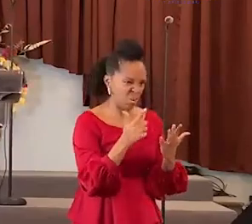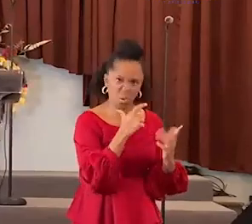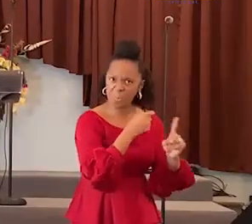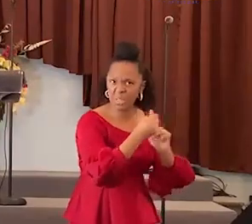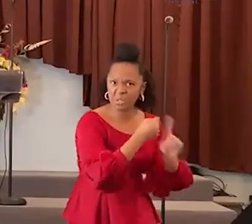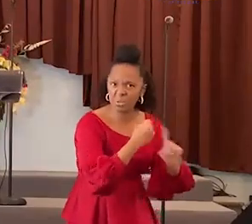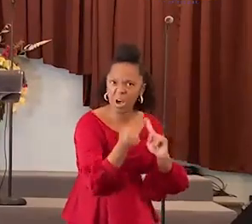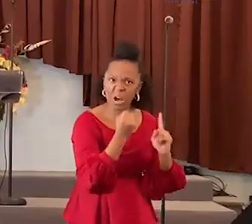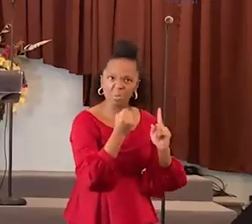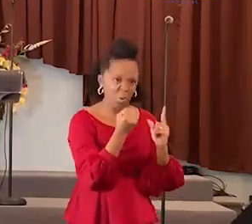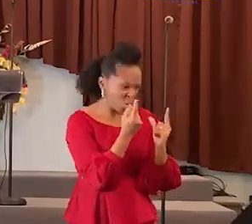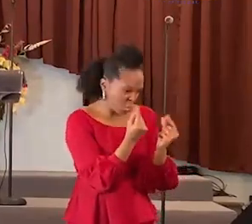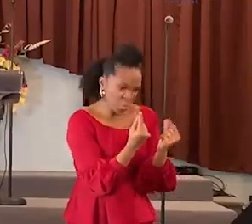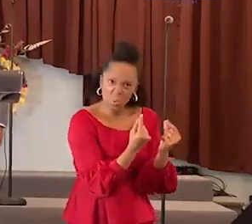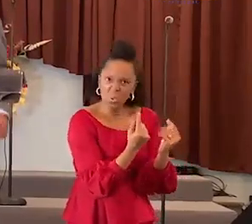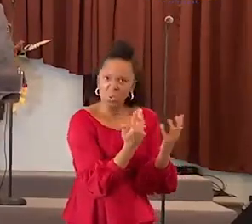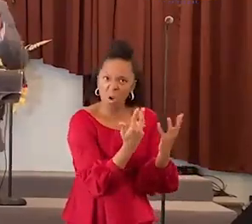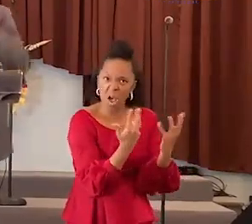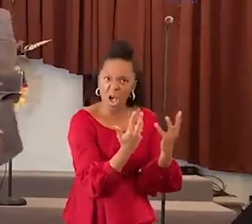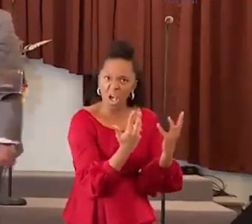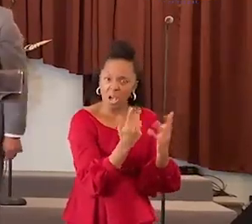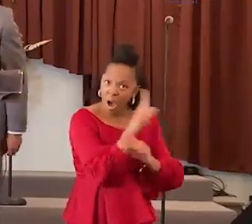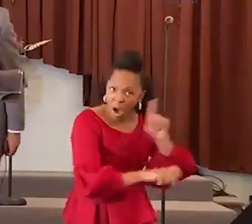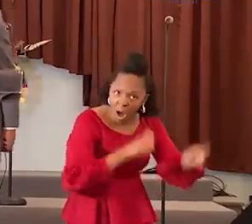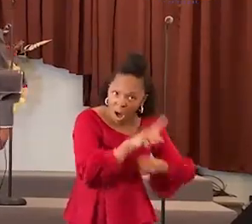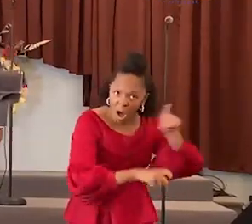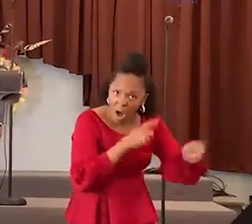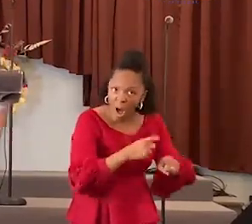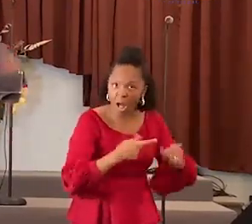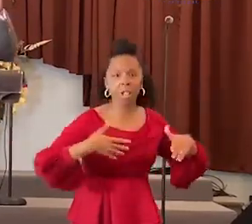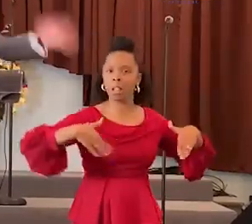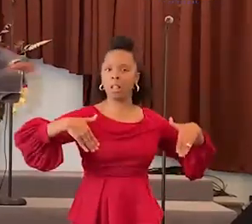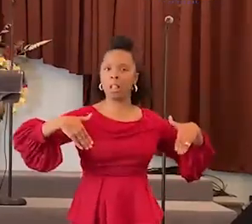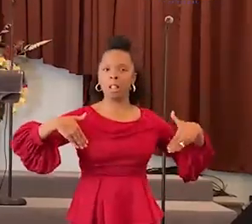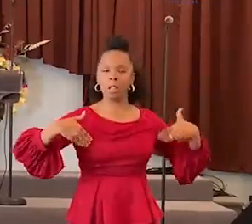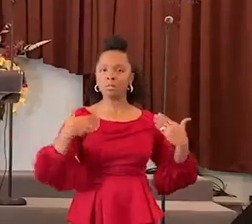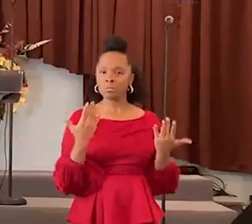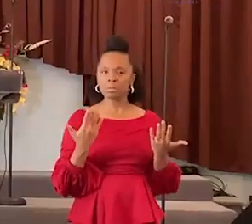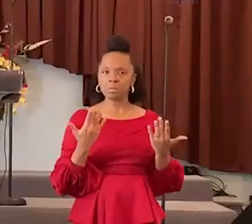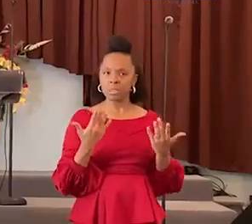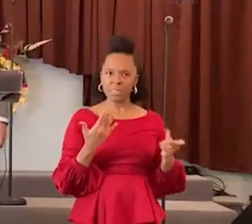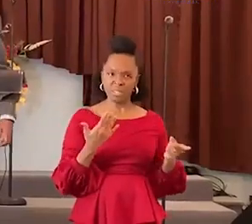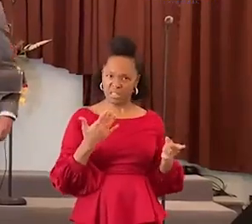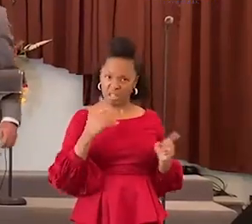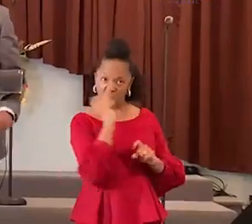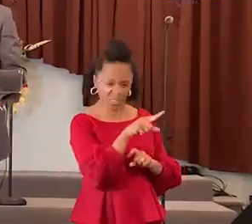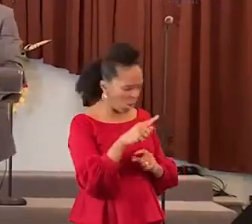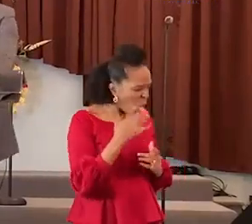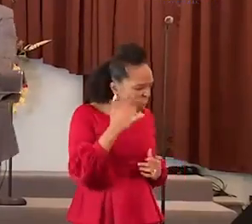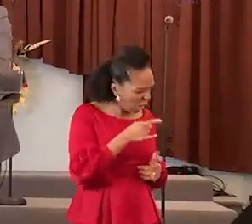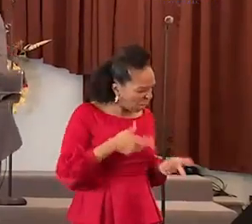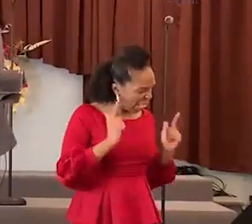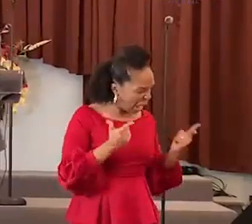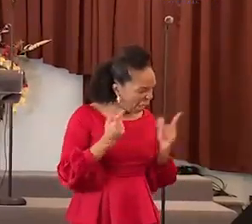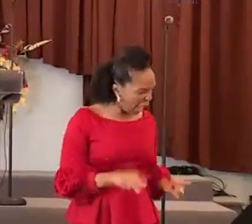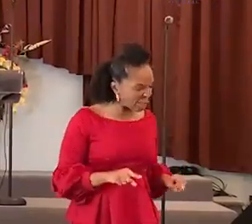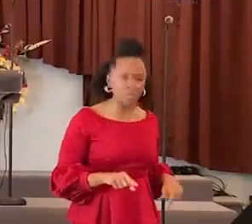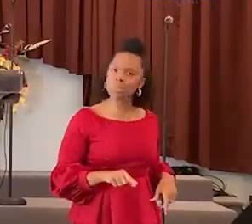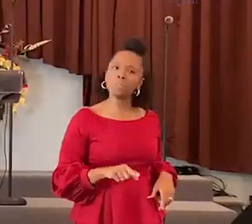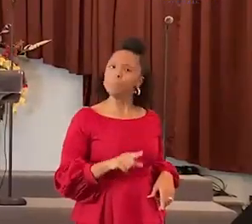this? He did not ask, what happened to you? Why did you let this happen? But all he